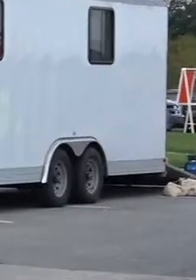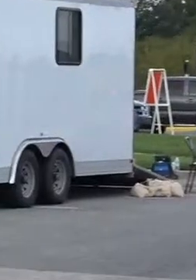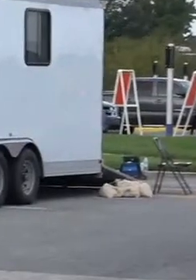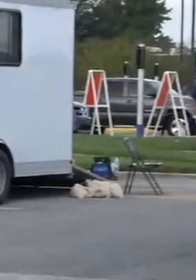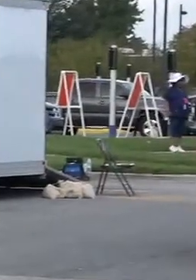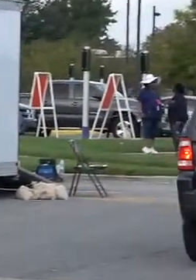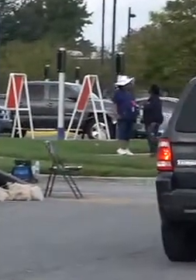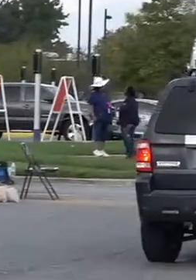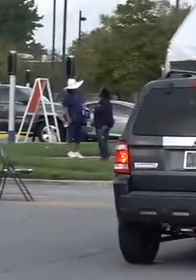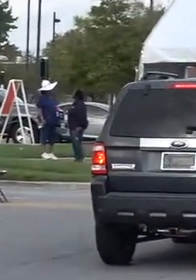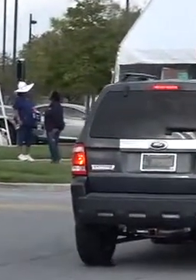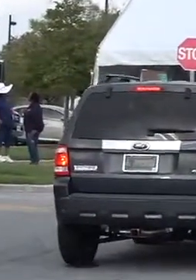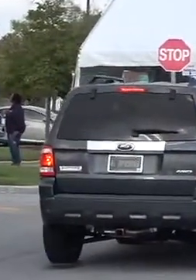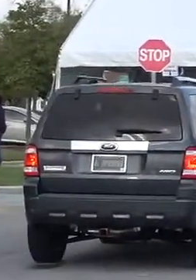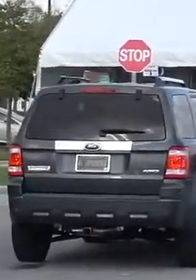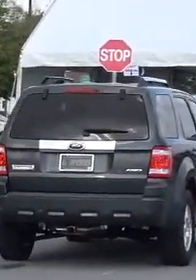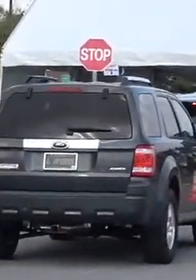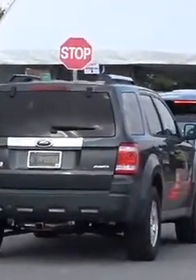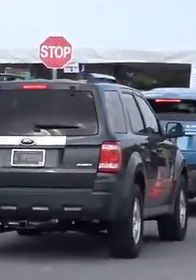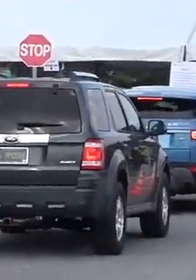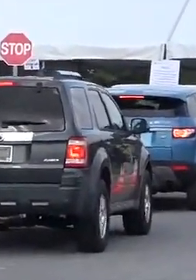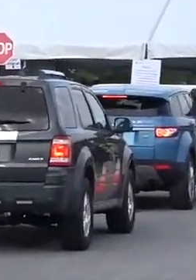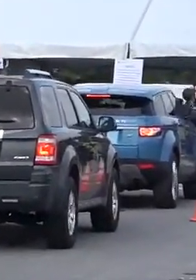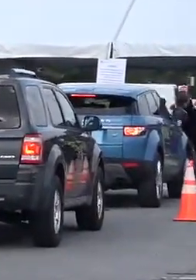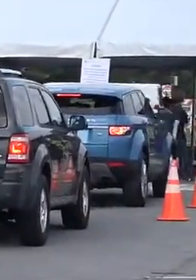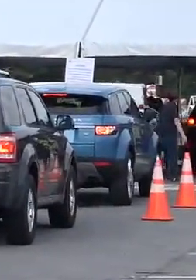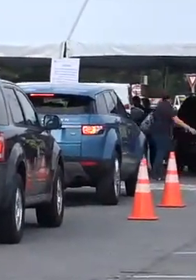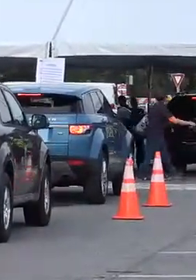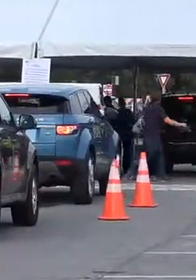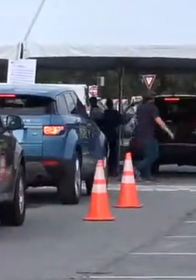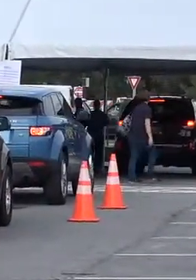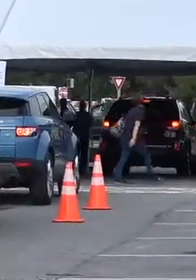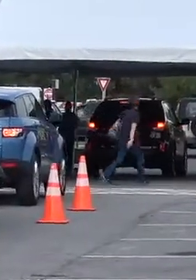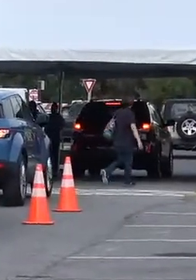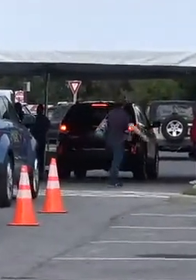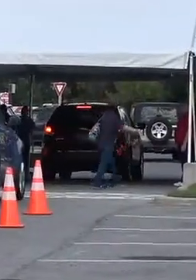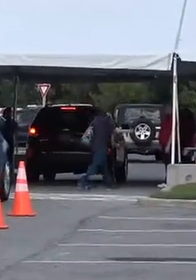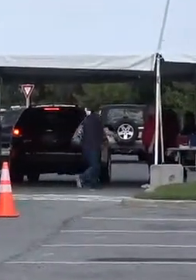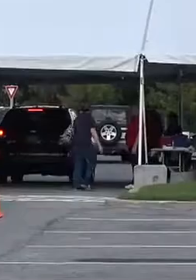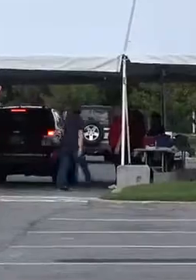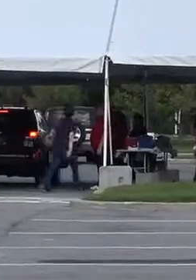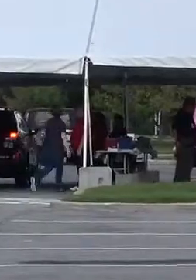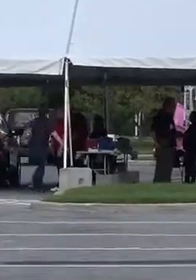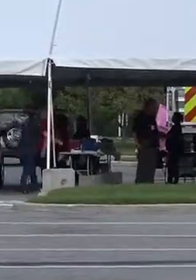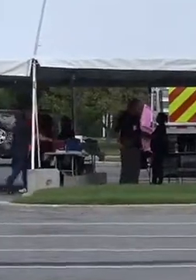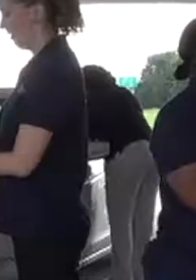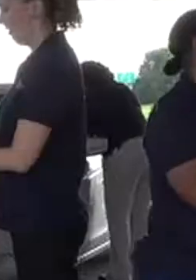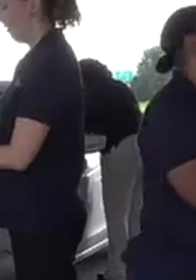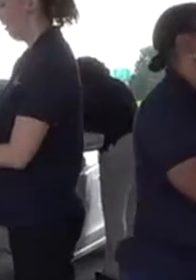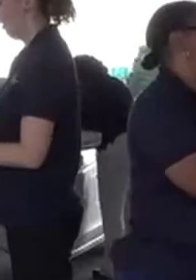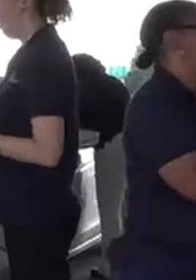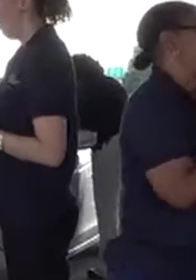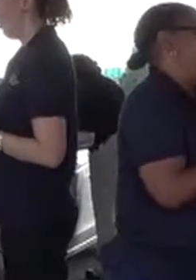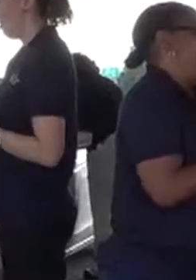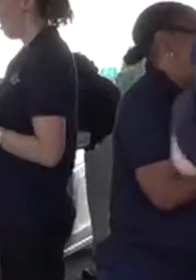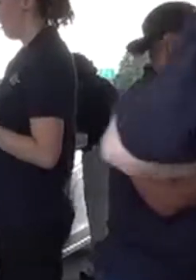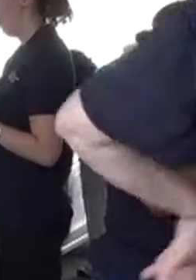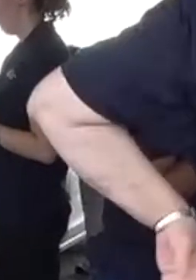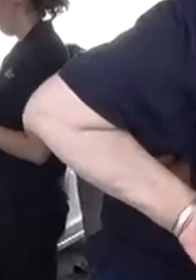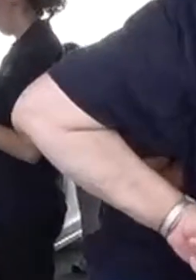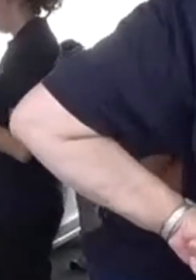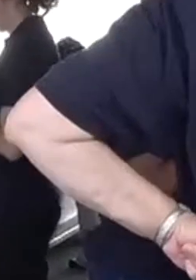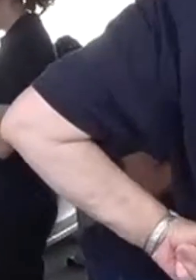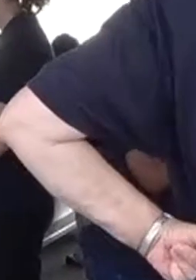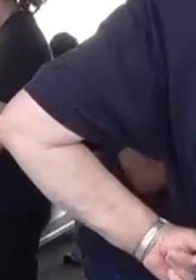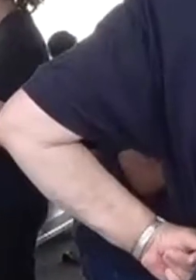away from your colleagues, and try to keep it away from those who may be at most risk until you're fever-free with a temperature of less than 100